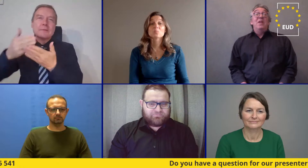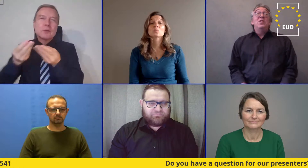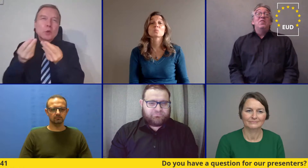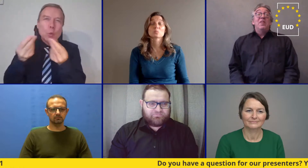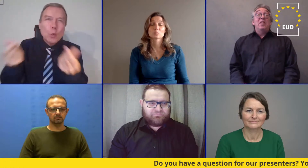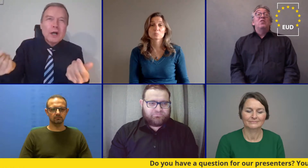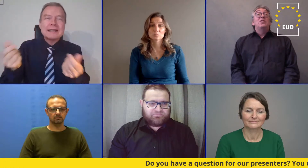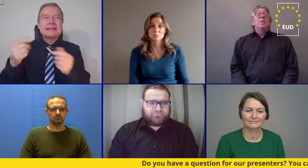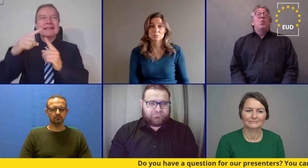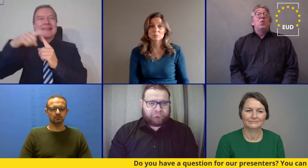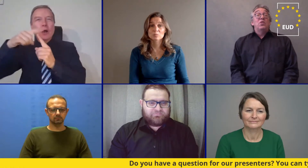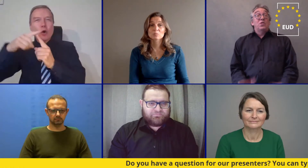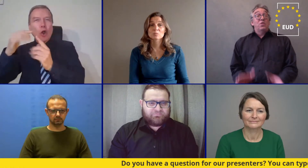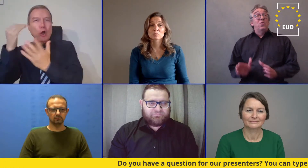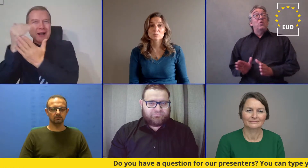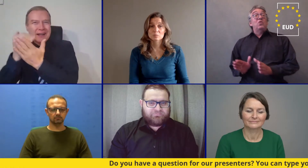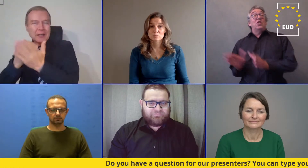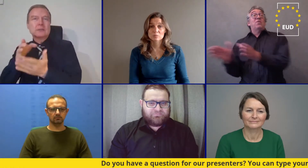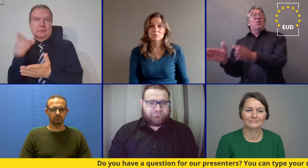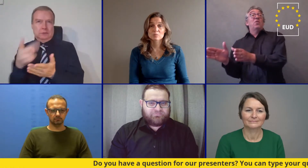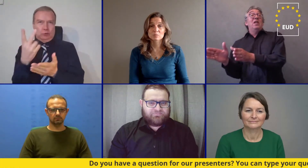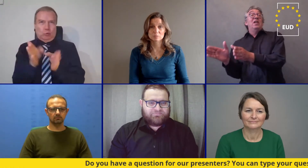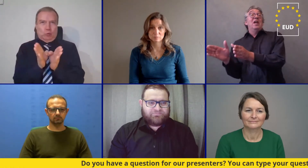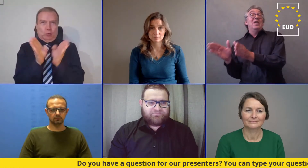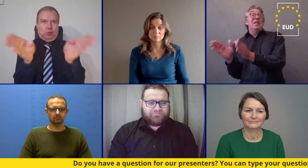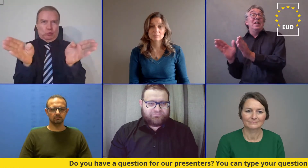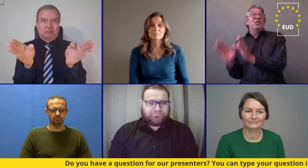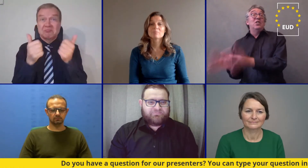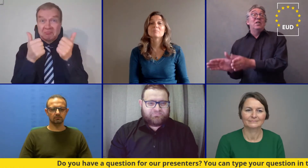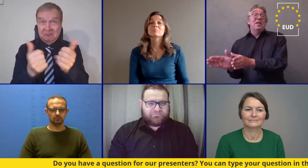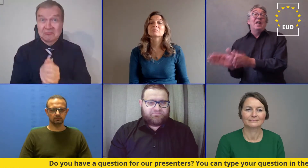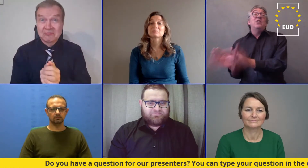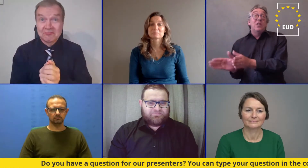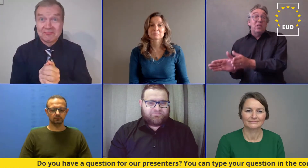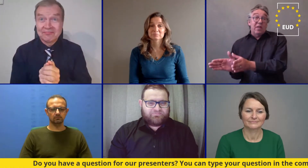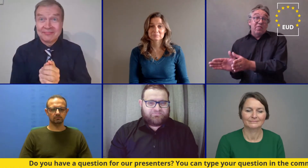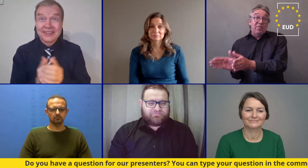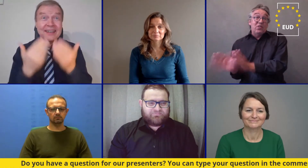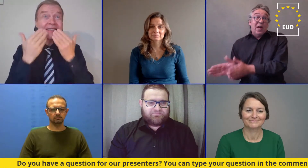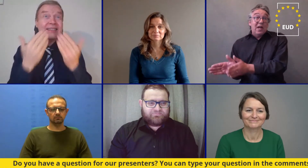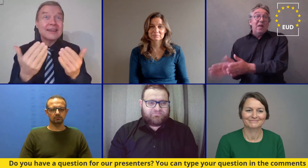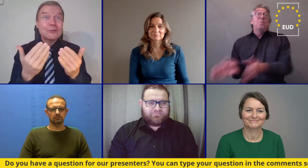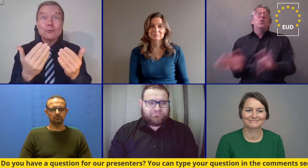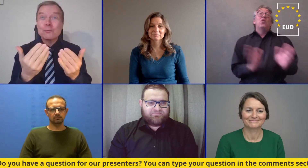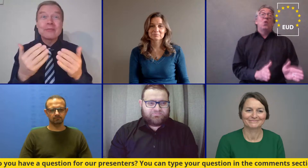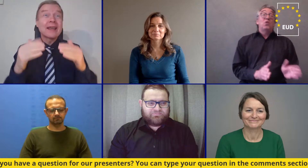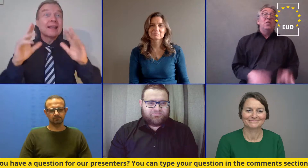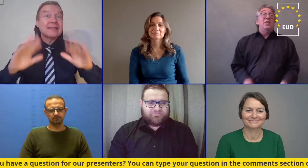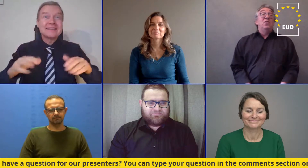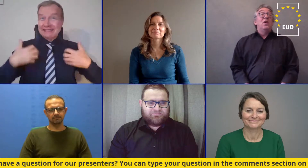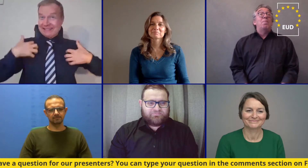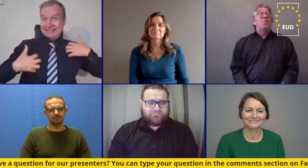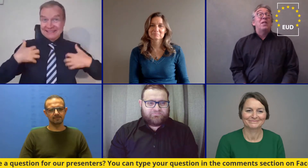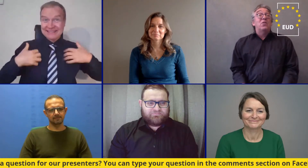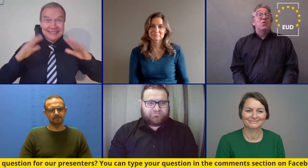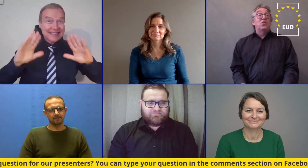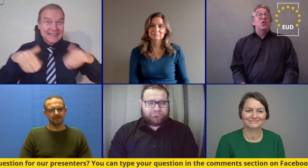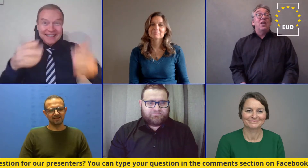mentioned the fact that there is an importance to not just follow the legislative track, but you also need to look at practical suggestions